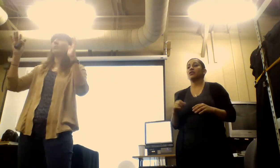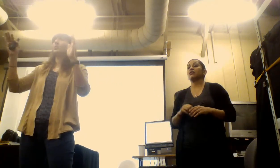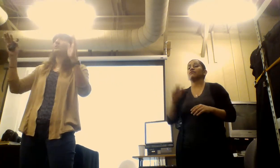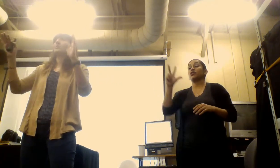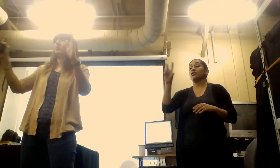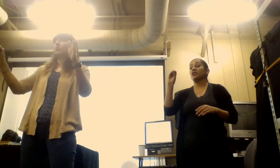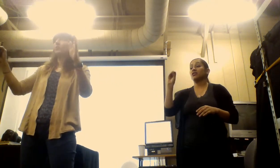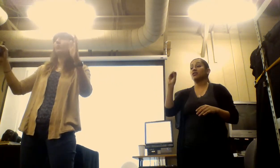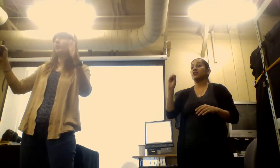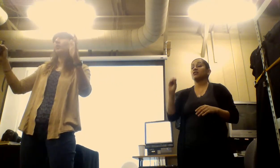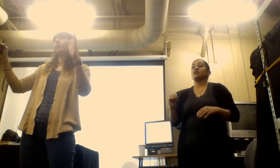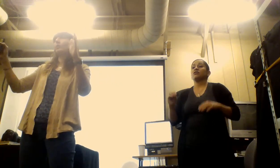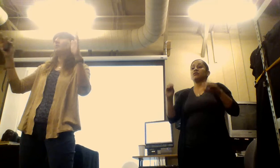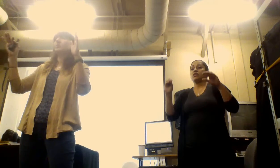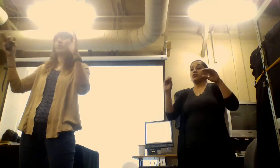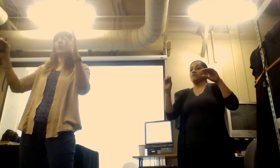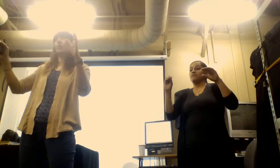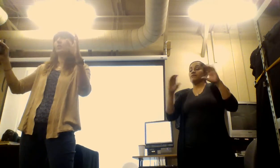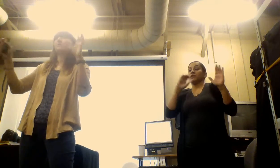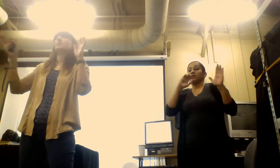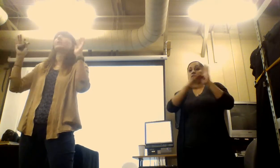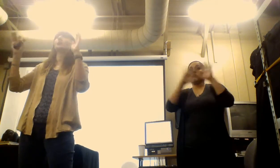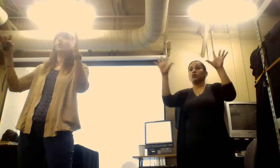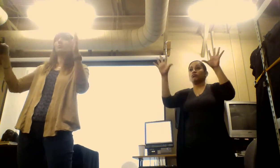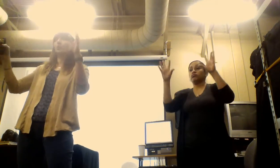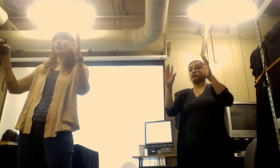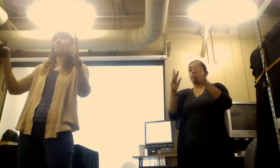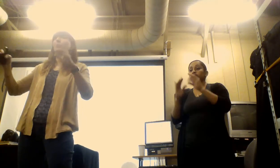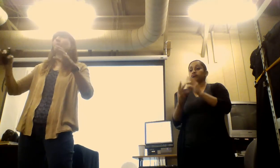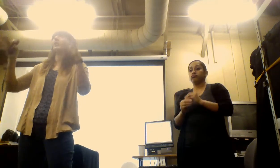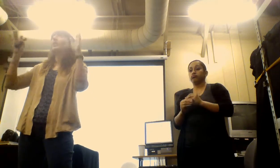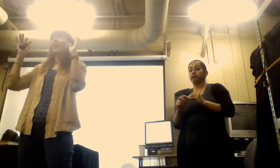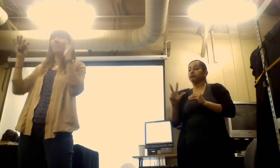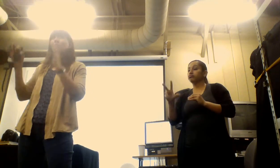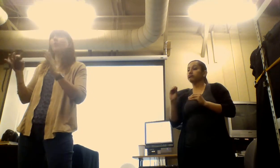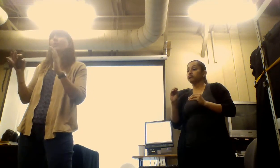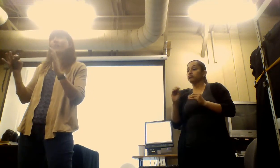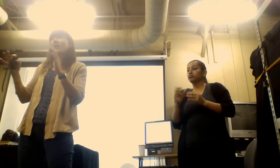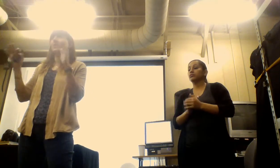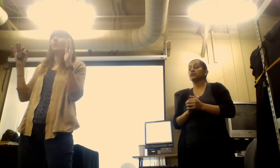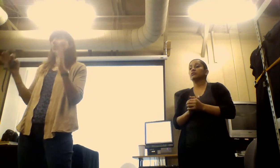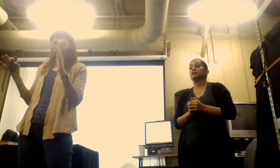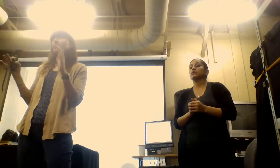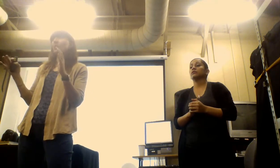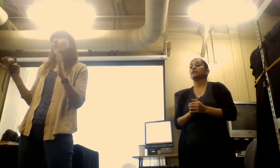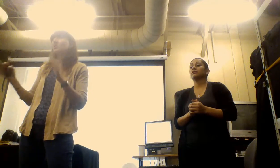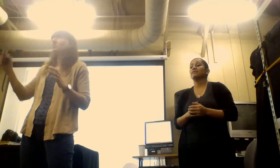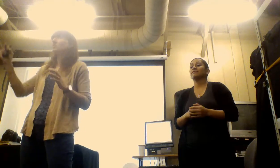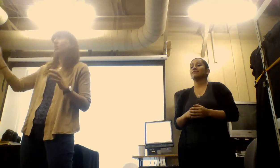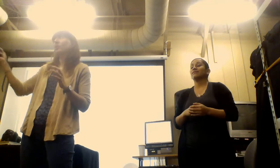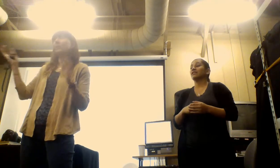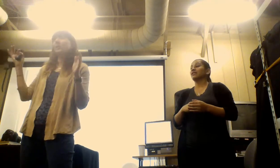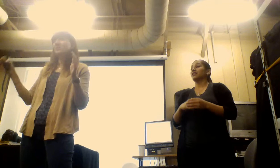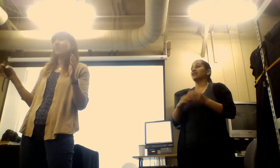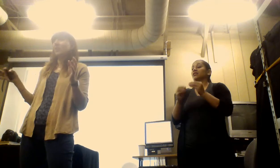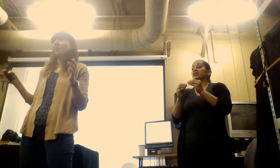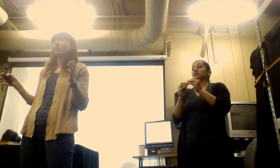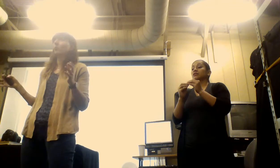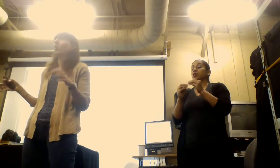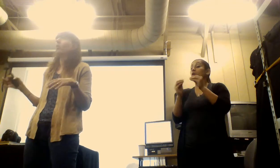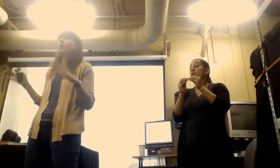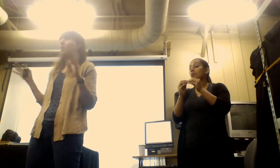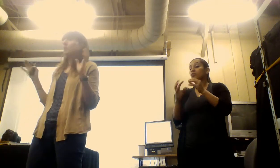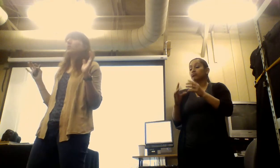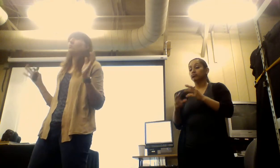300 images into 30 really good ones that you're going to put in a slideshow and show your family, and then you whittle that down to 3 images that you're going to print and hang on